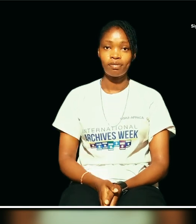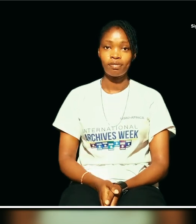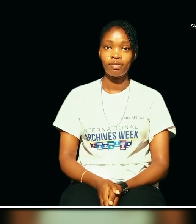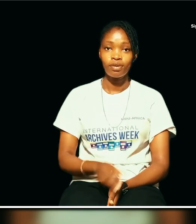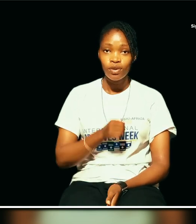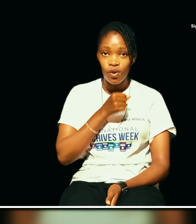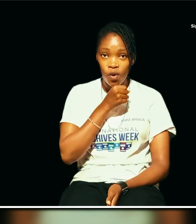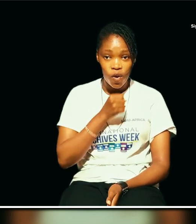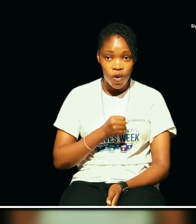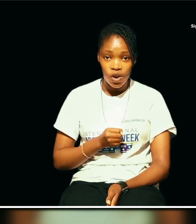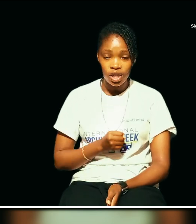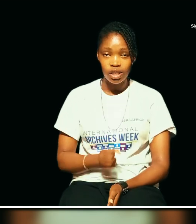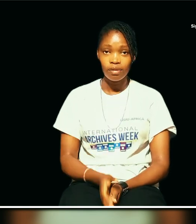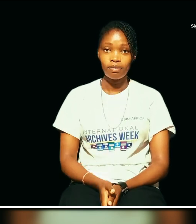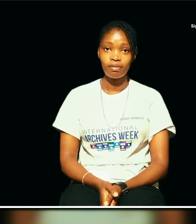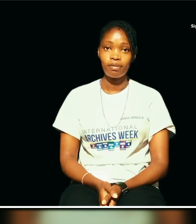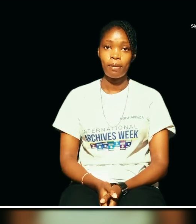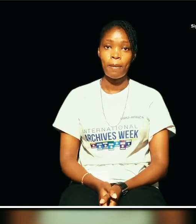old,